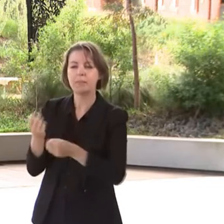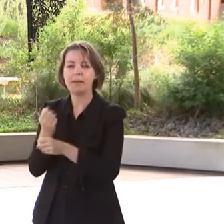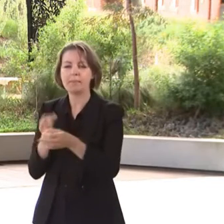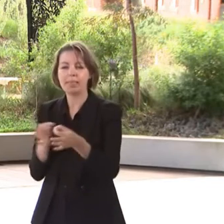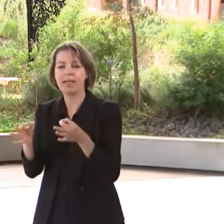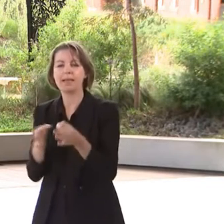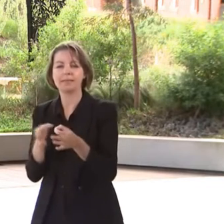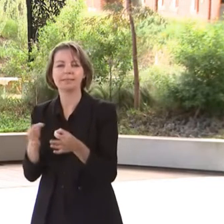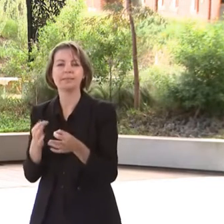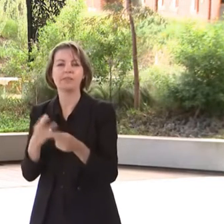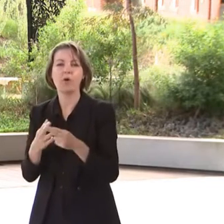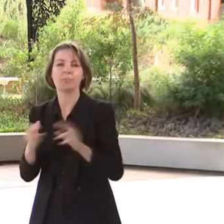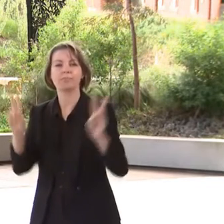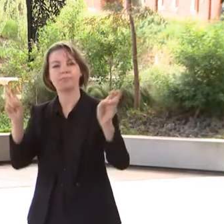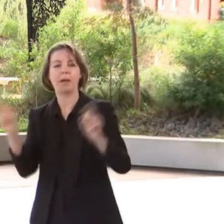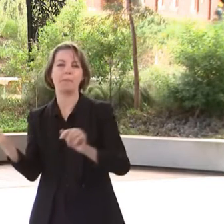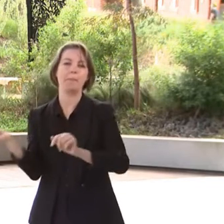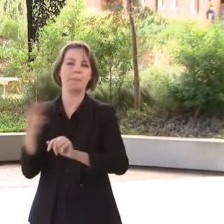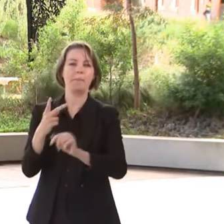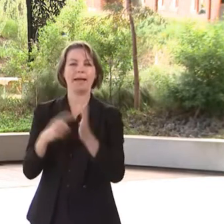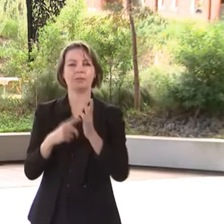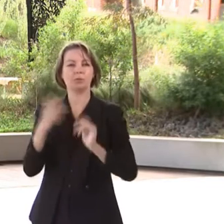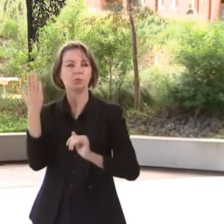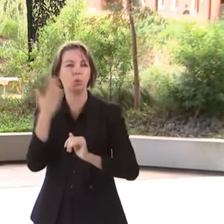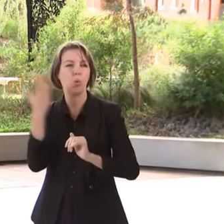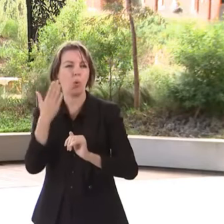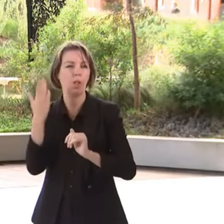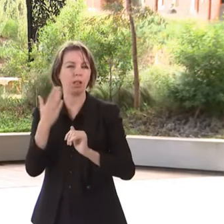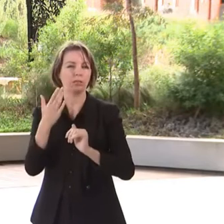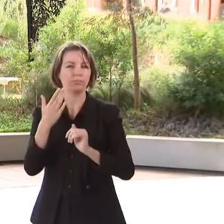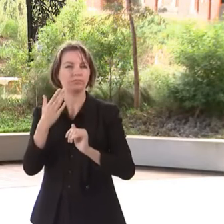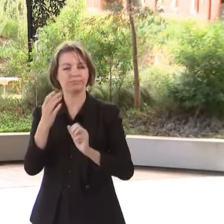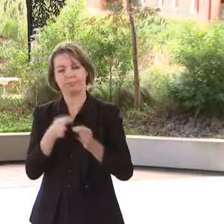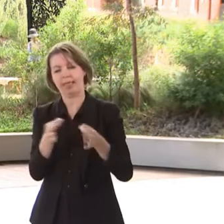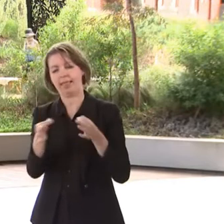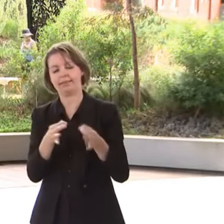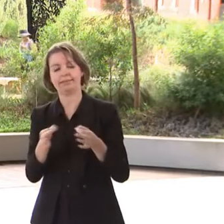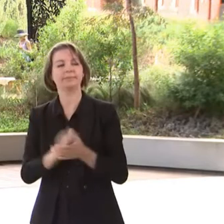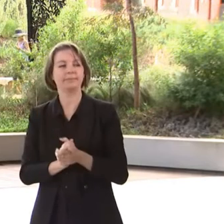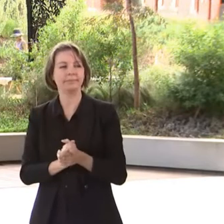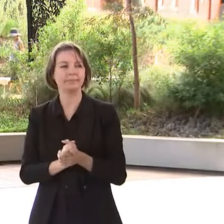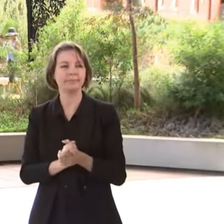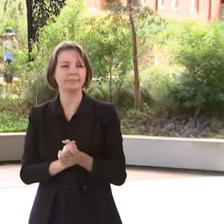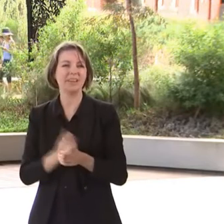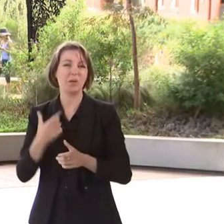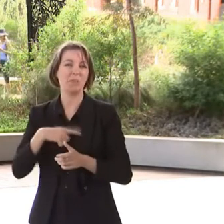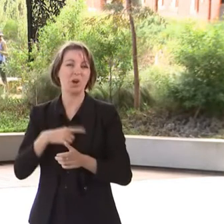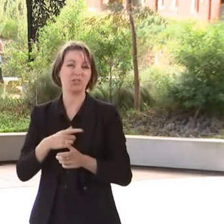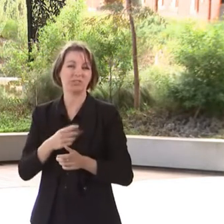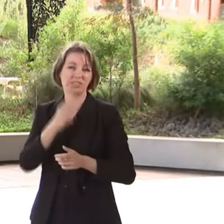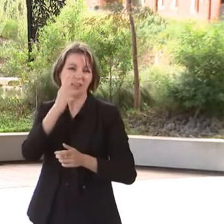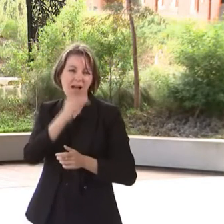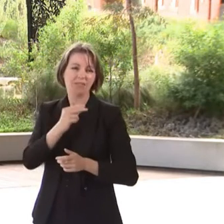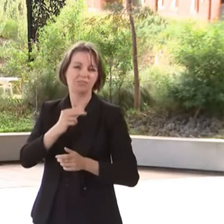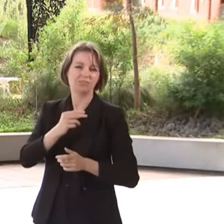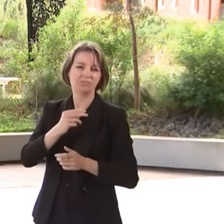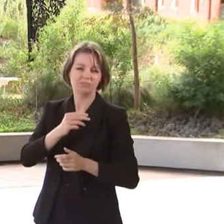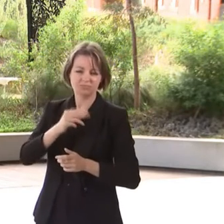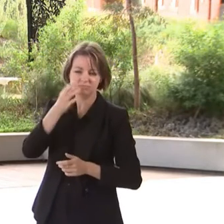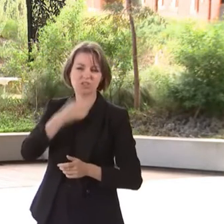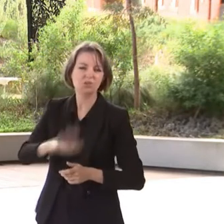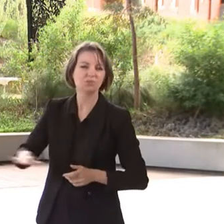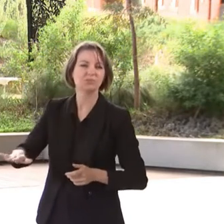plans as part of our back-to-school package, because obviously there's a clear link between those early childhood years and